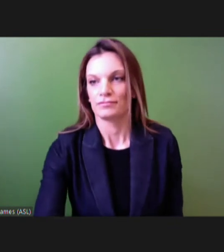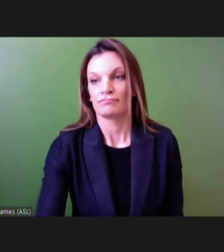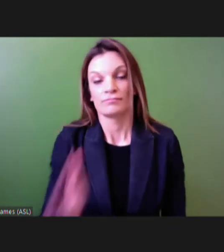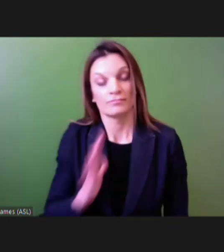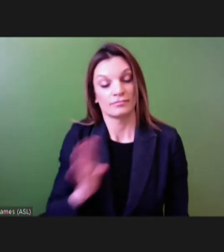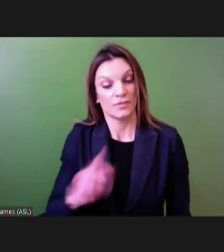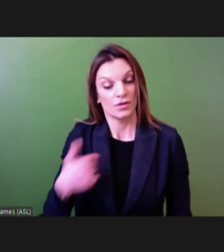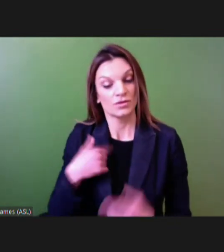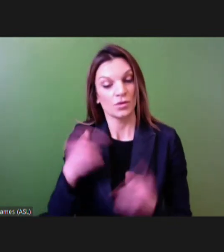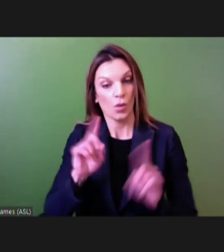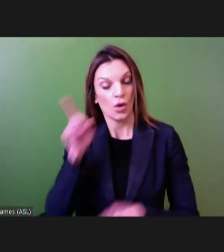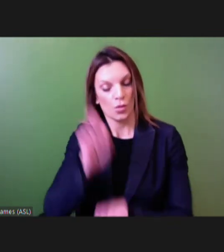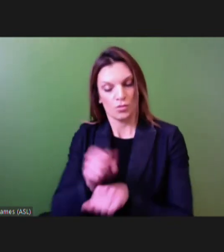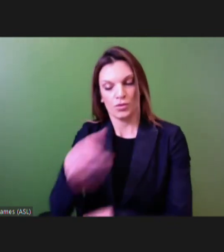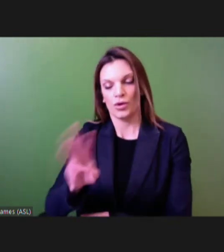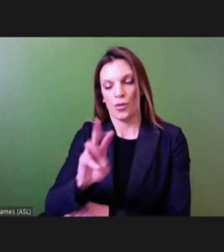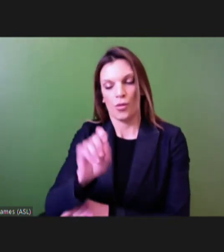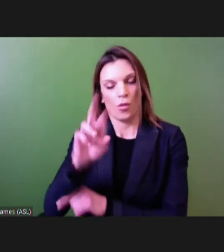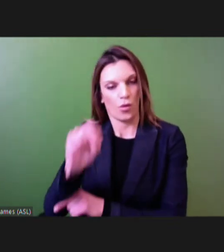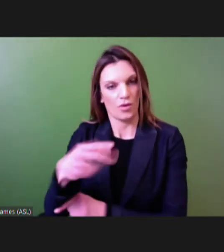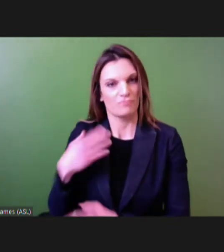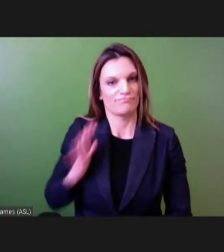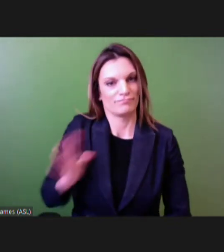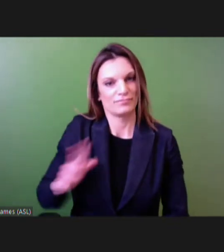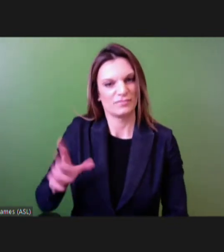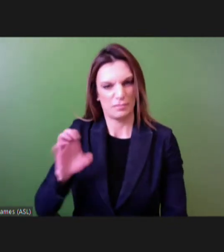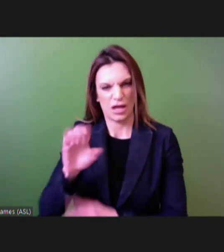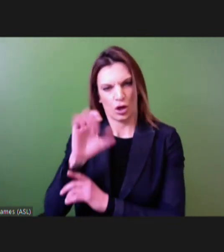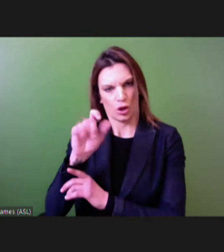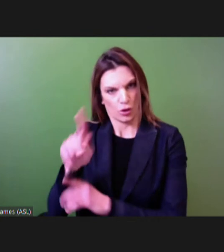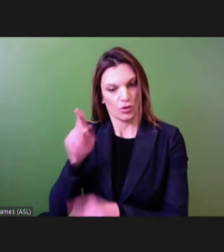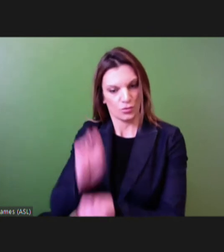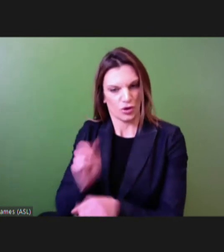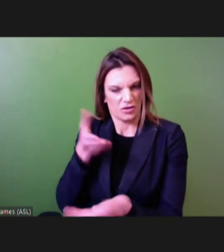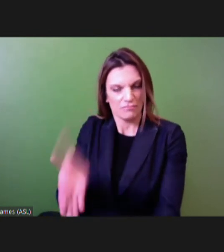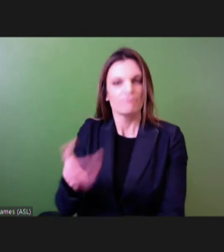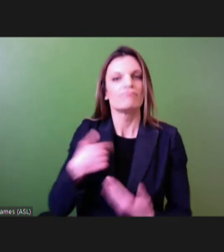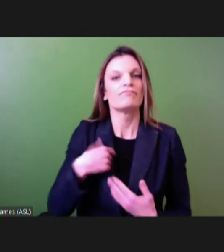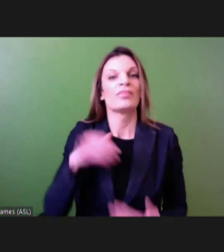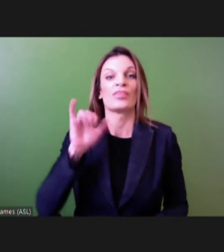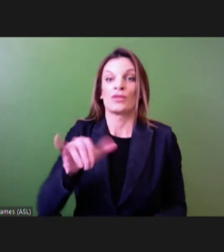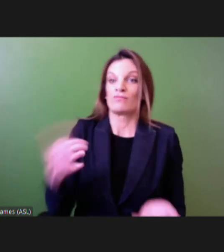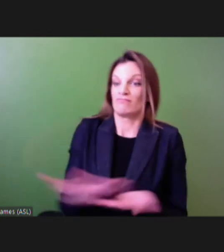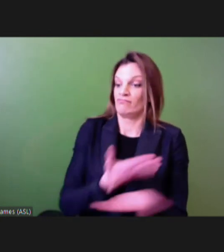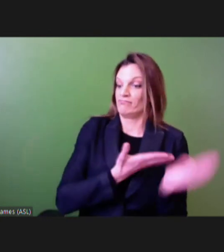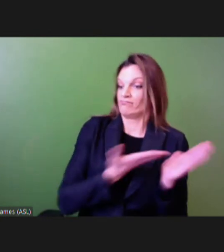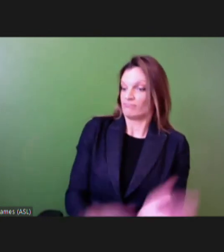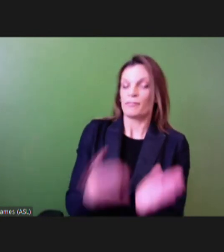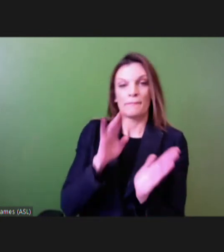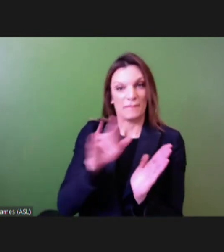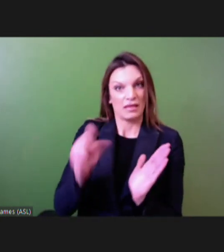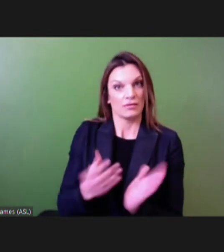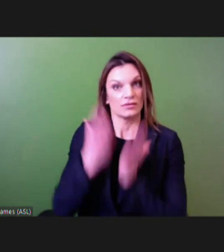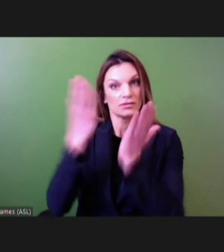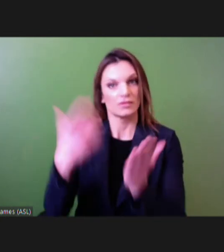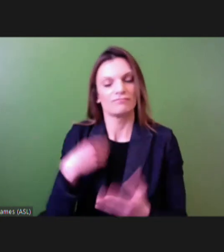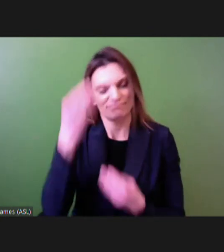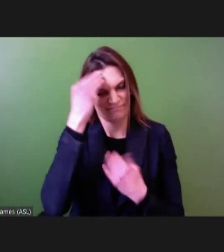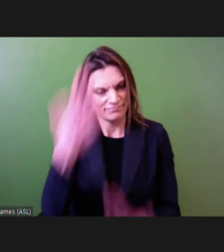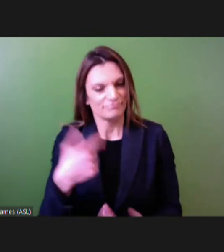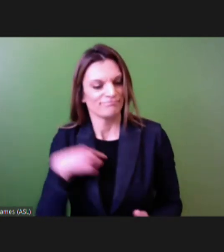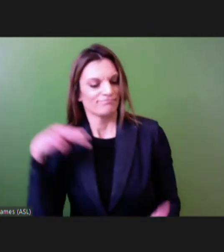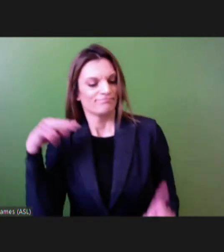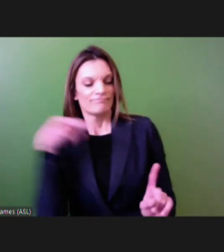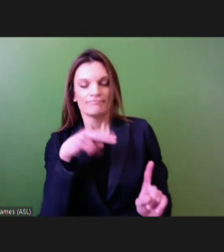I join my colleagues in opposition to these bills. As an elected official myself, I'd first like to state that